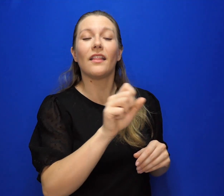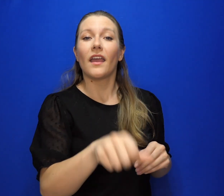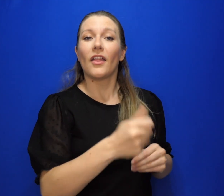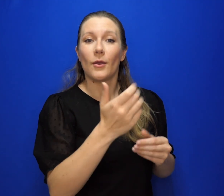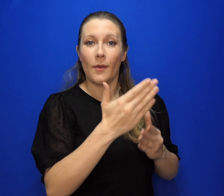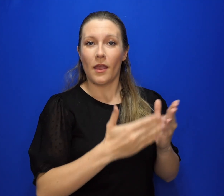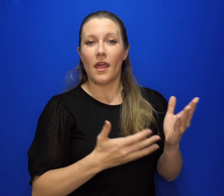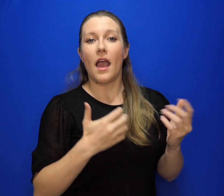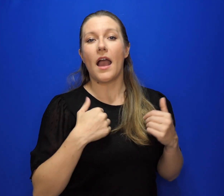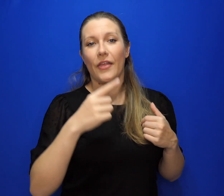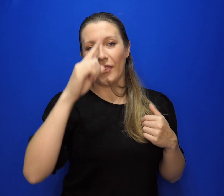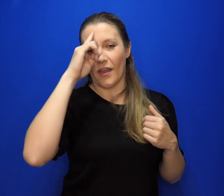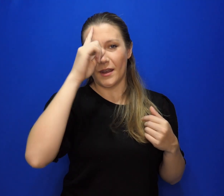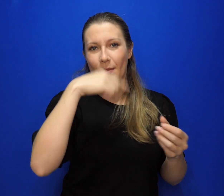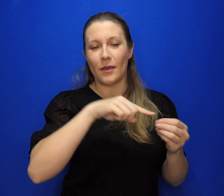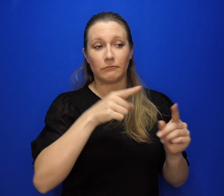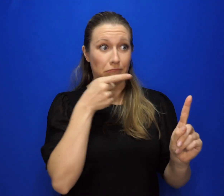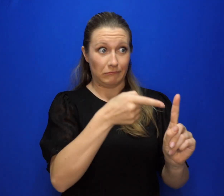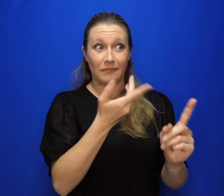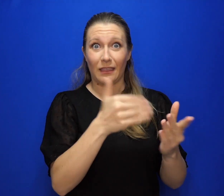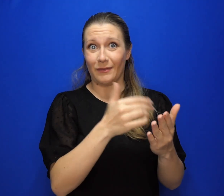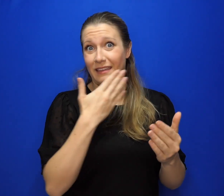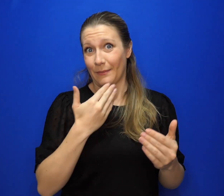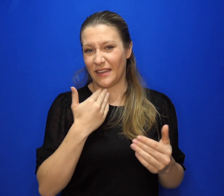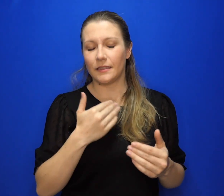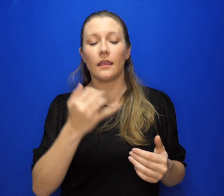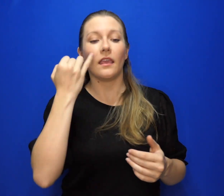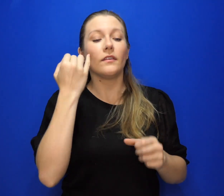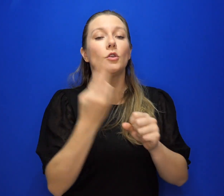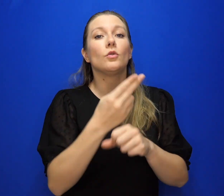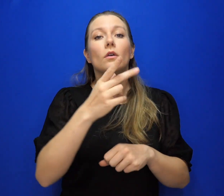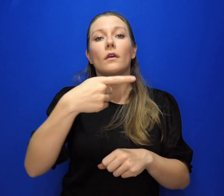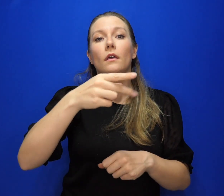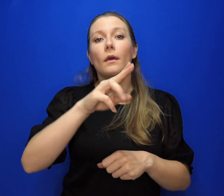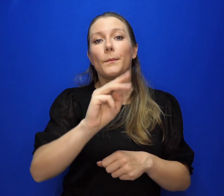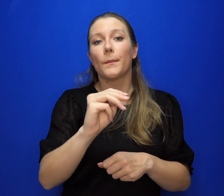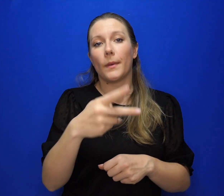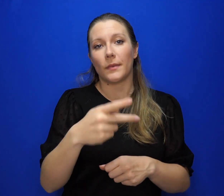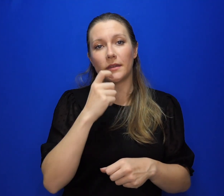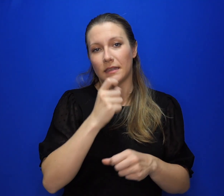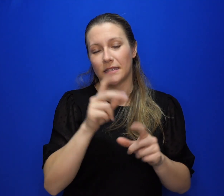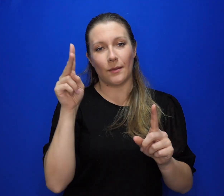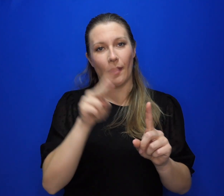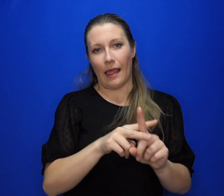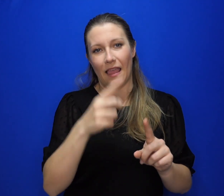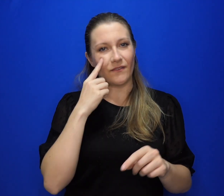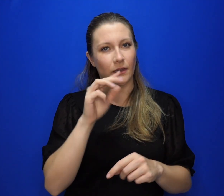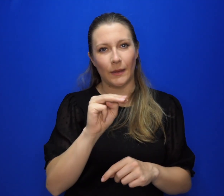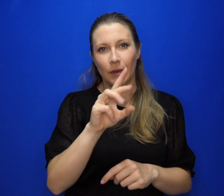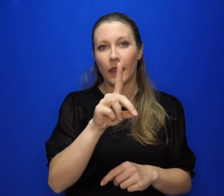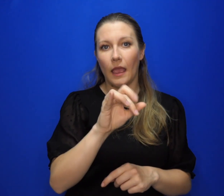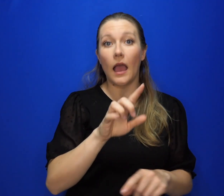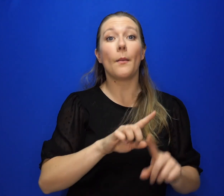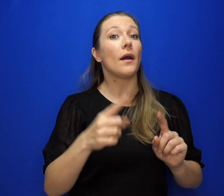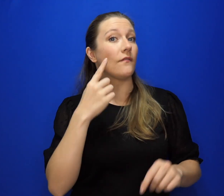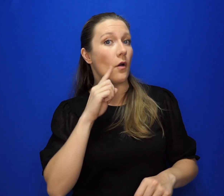of for those who are on pumps. This wouldn't apply for MDI, but it would apply for pumps. You do have the opportunity